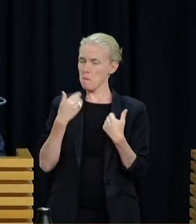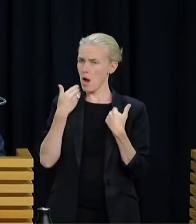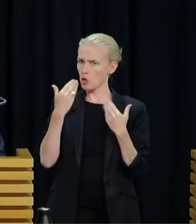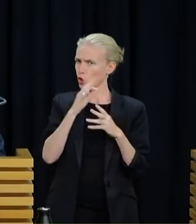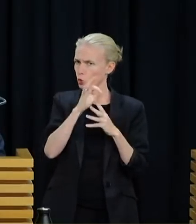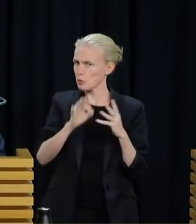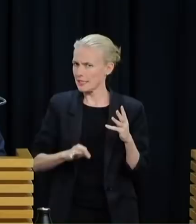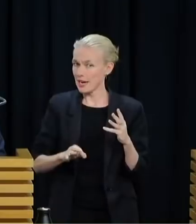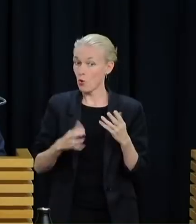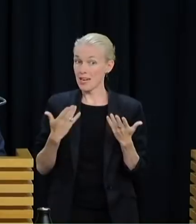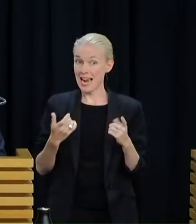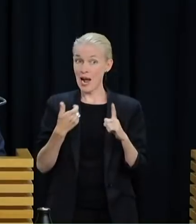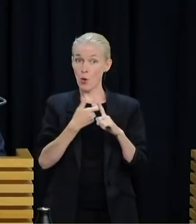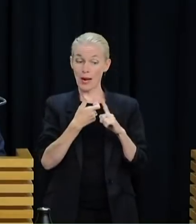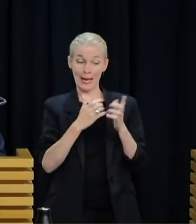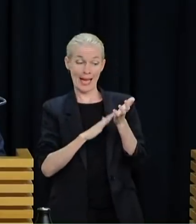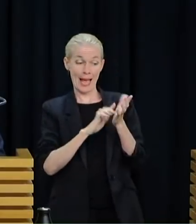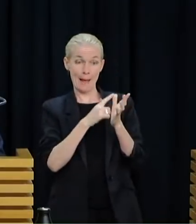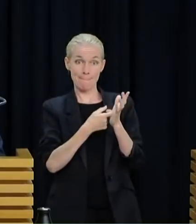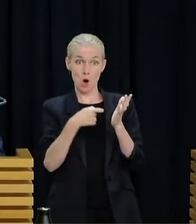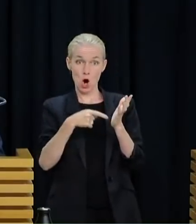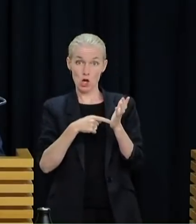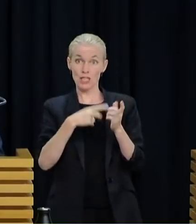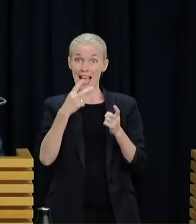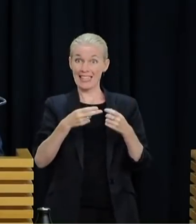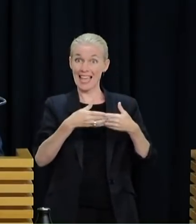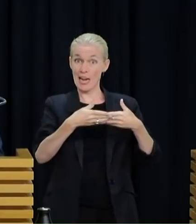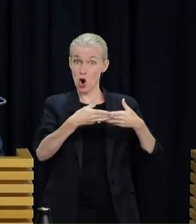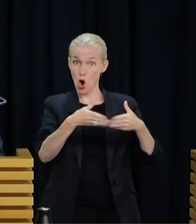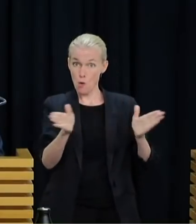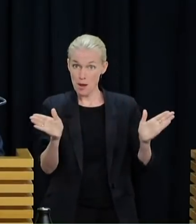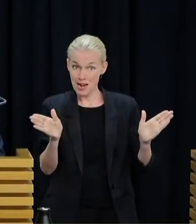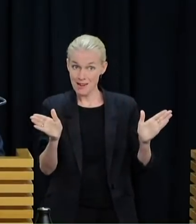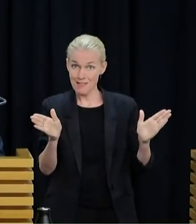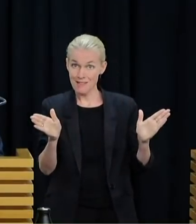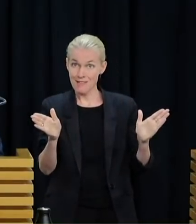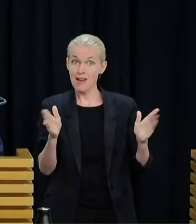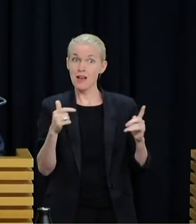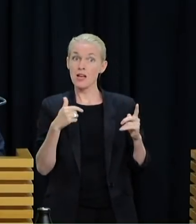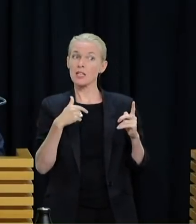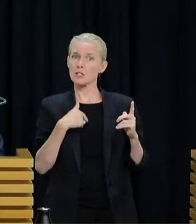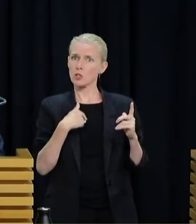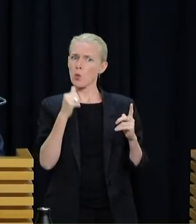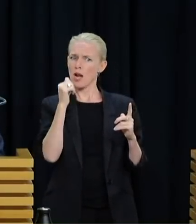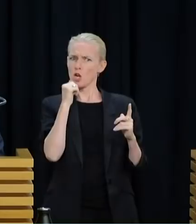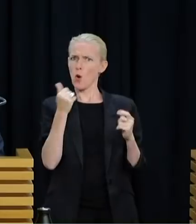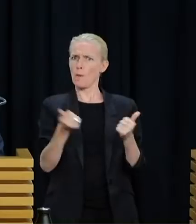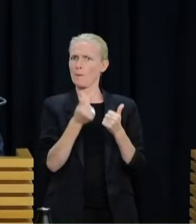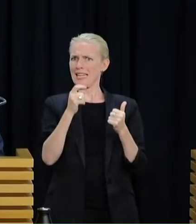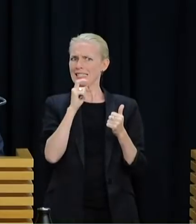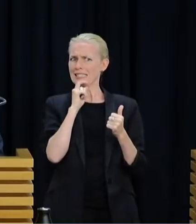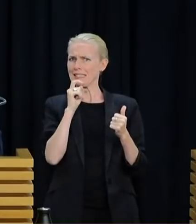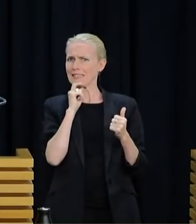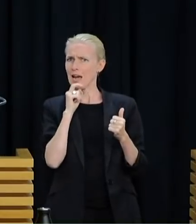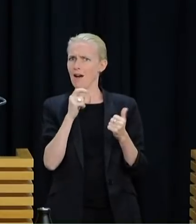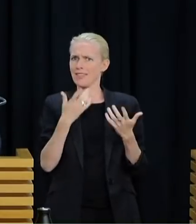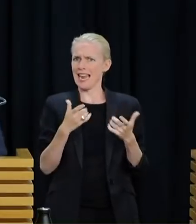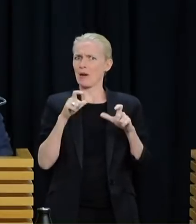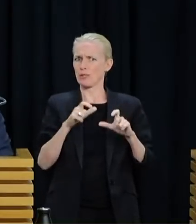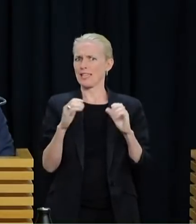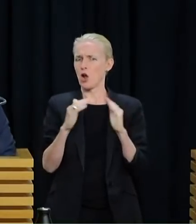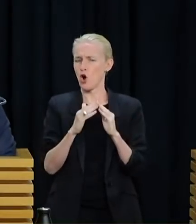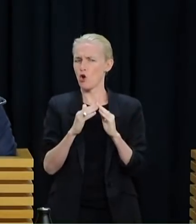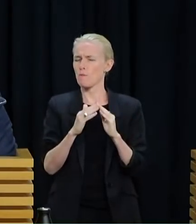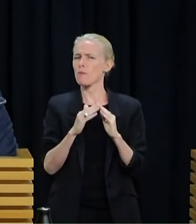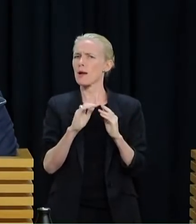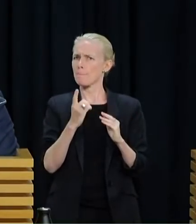who aren't isolated as close contacts. I'm very confident that they would have gone through a cleaning process as well overnight before they reopened. What